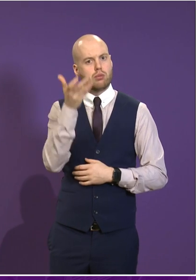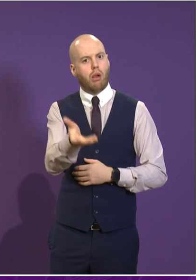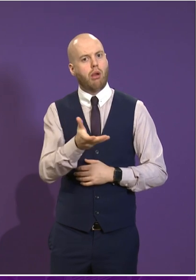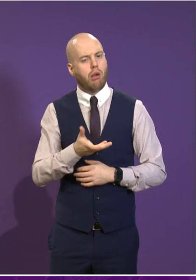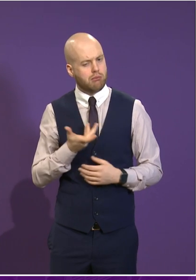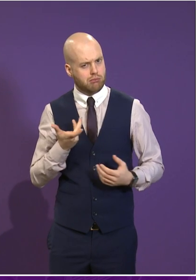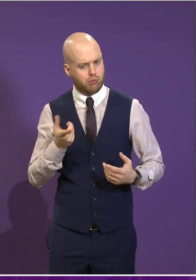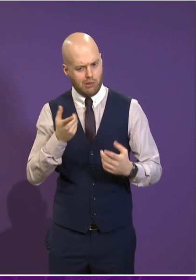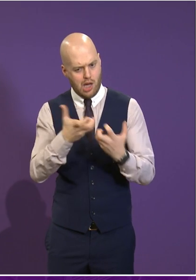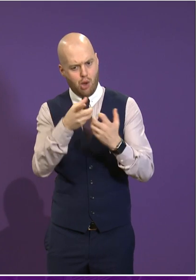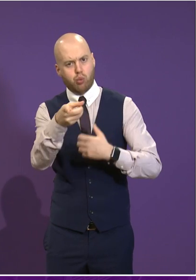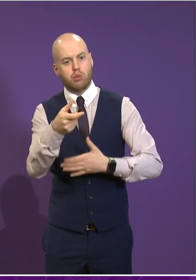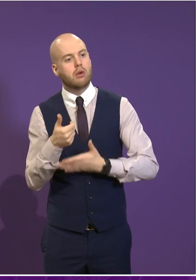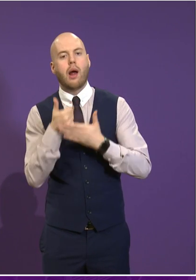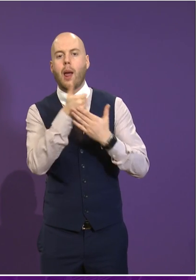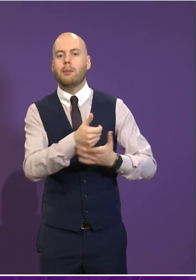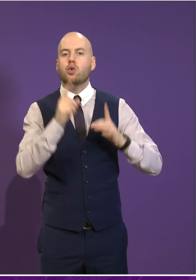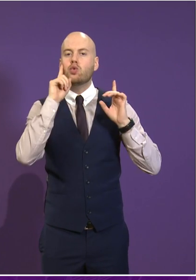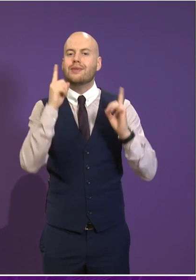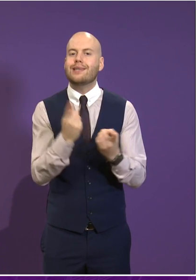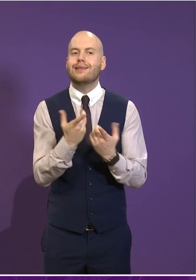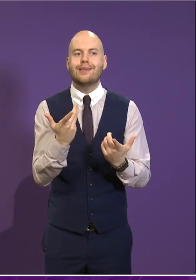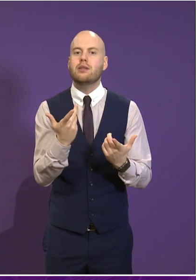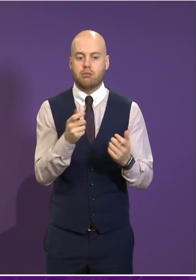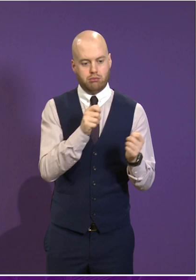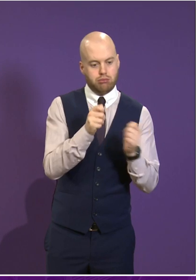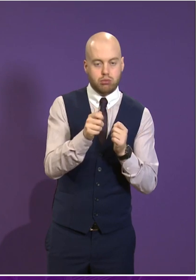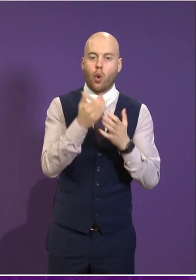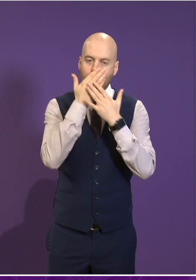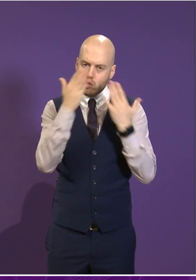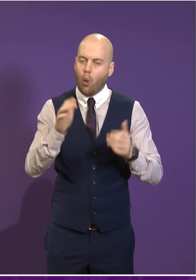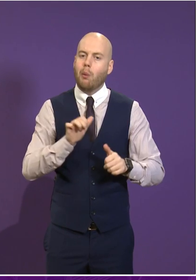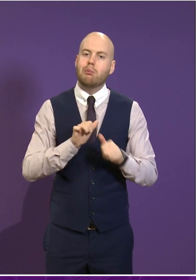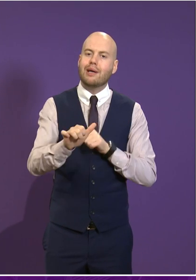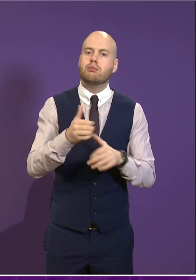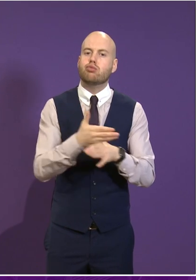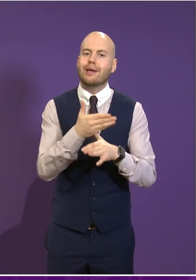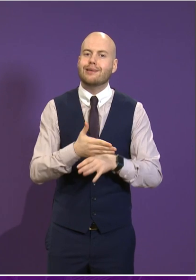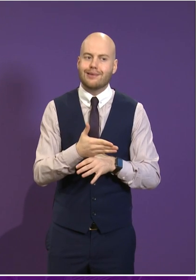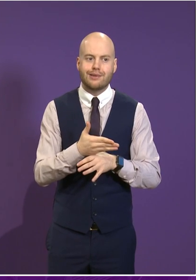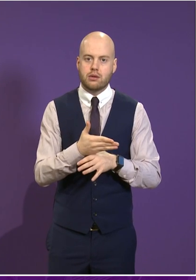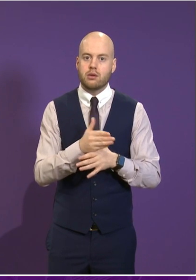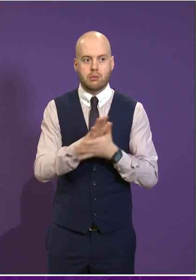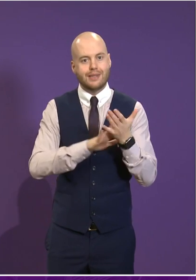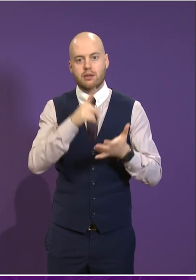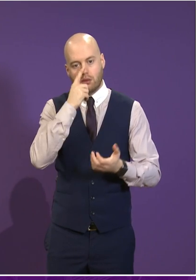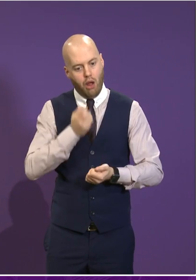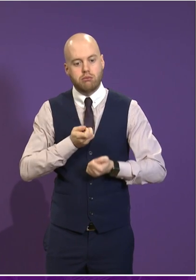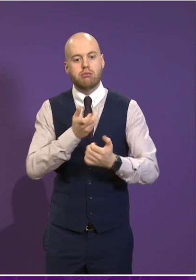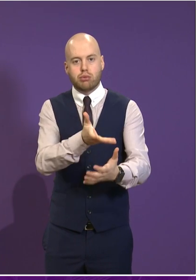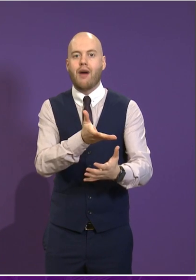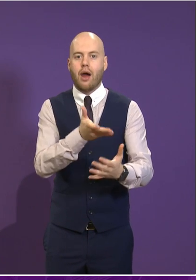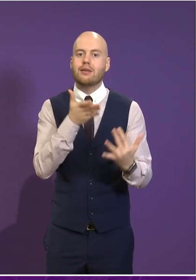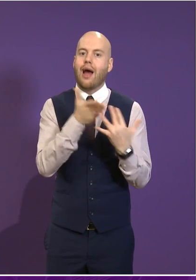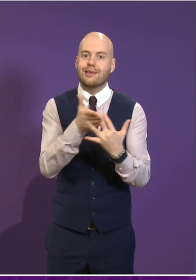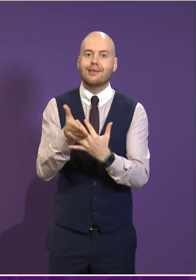help universities box clever and disseminate best practice as to how we get round these significant obstacles, both